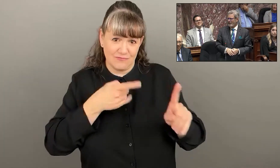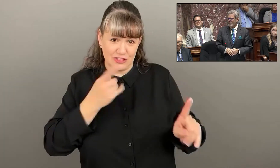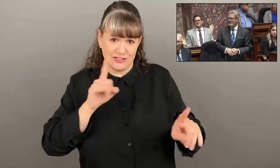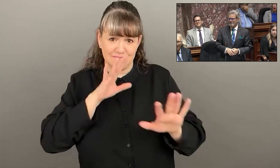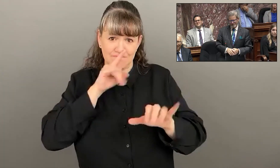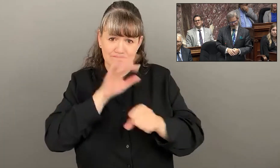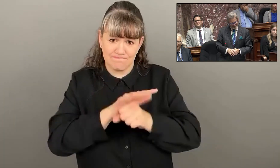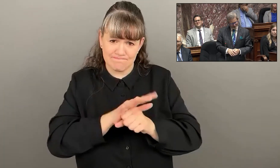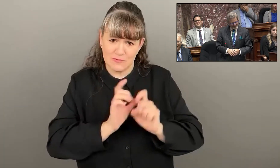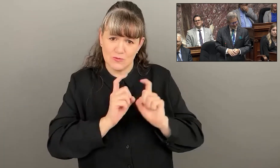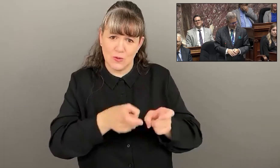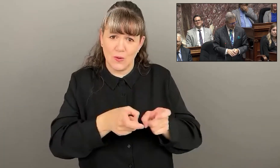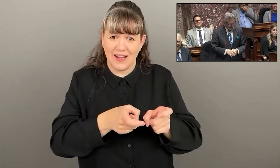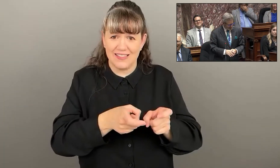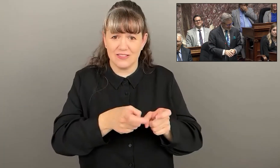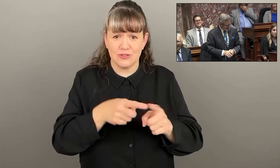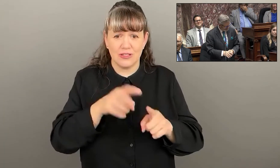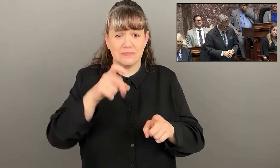late.